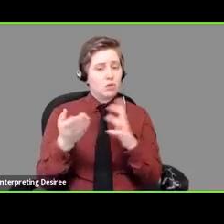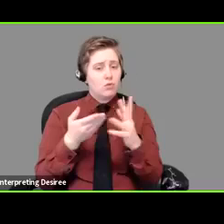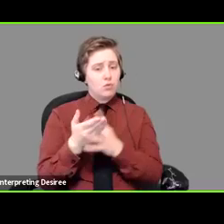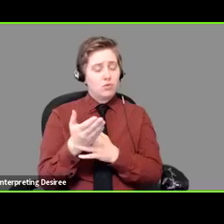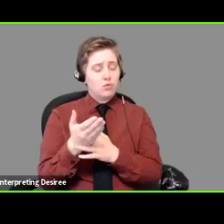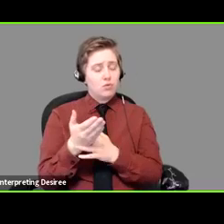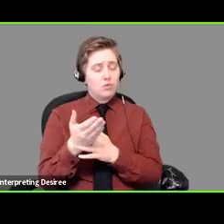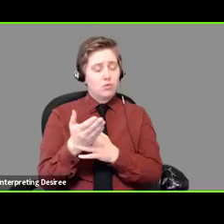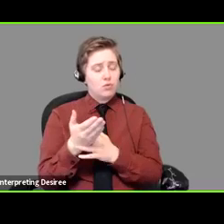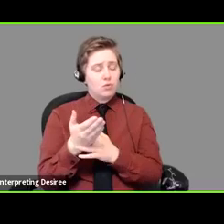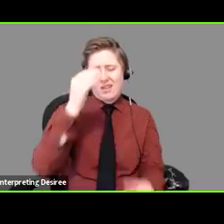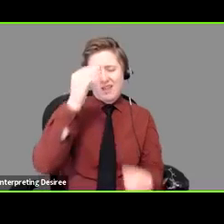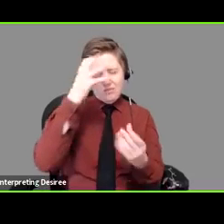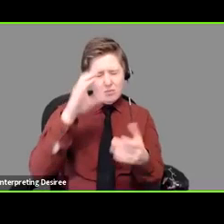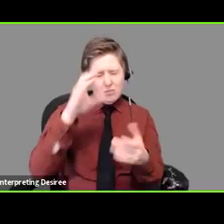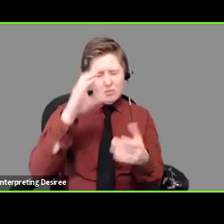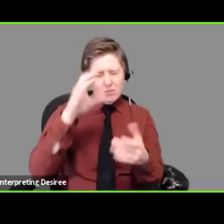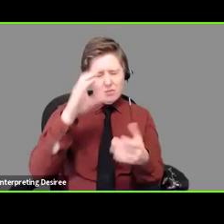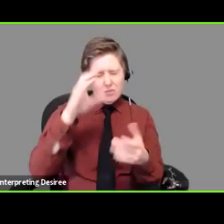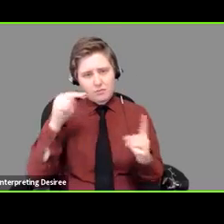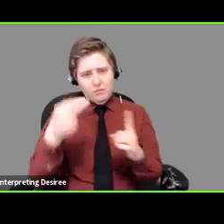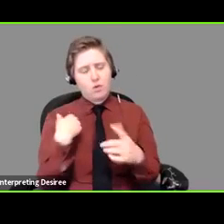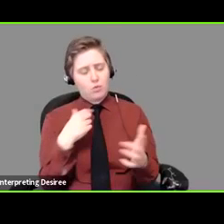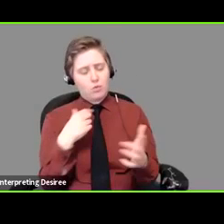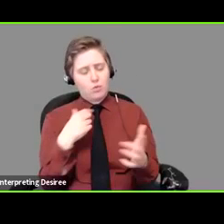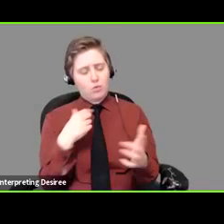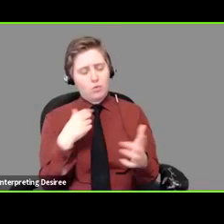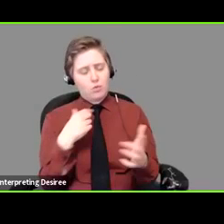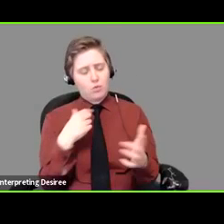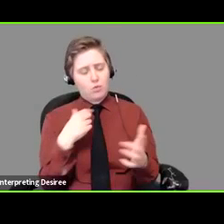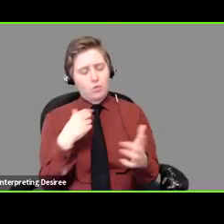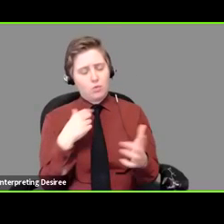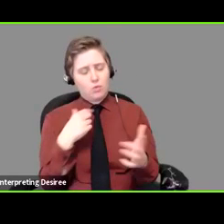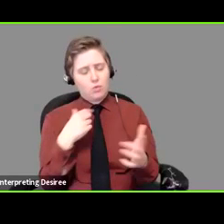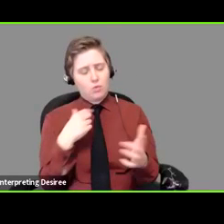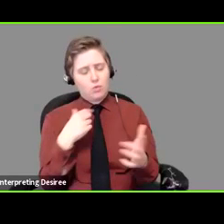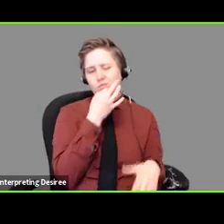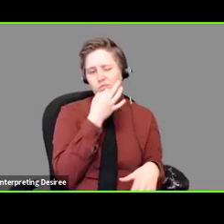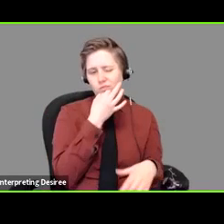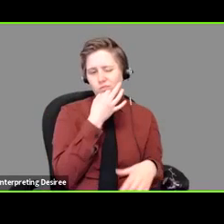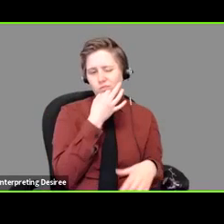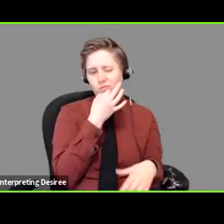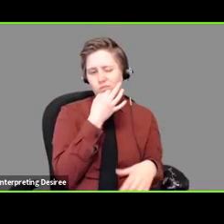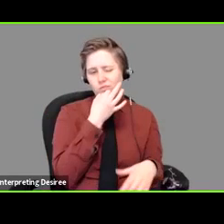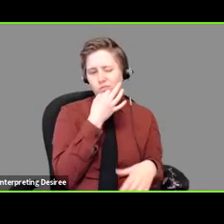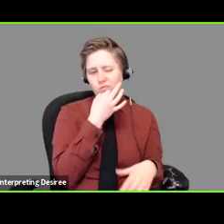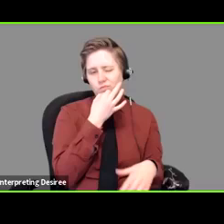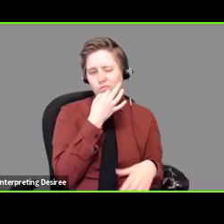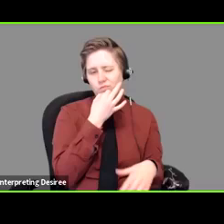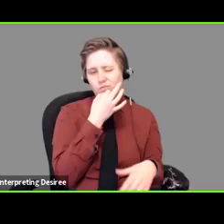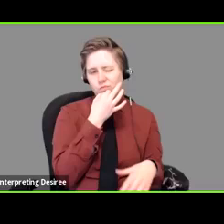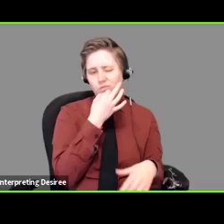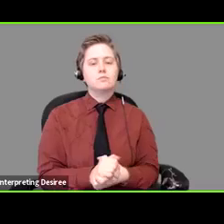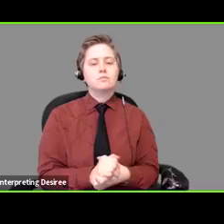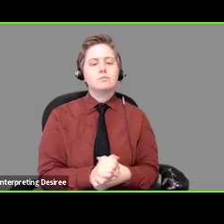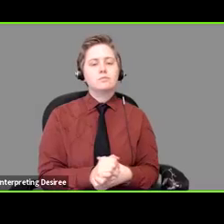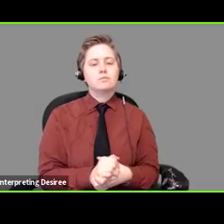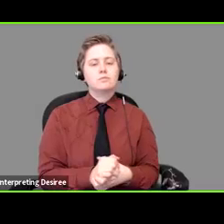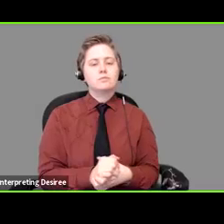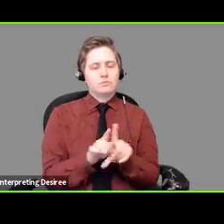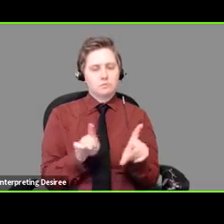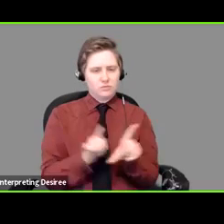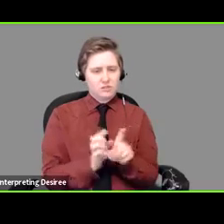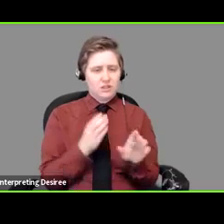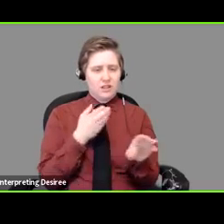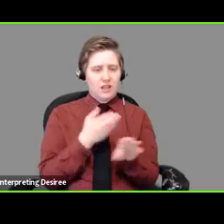learning aspect of it from what we've put together, which I'll talk about briefly in a moment. We've also had them, after their